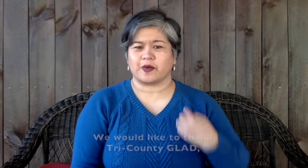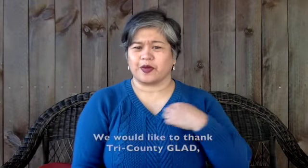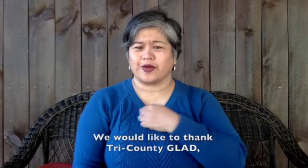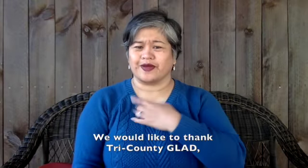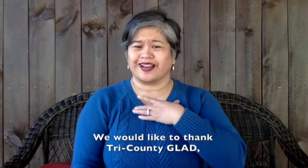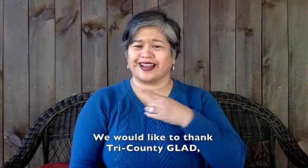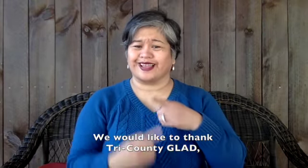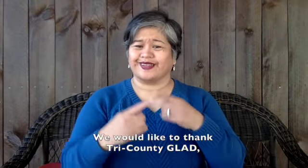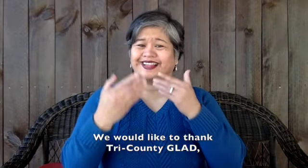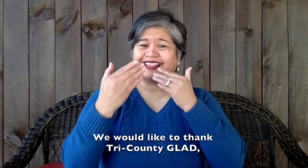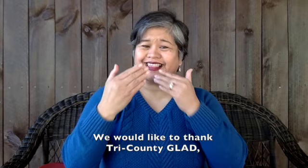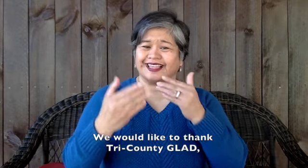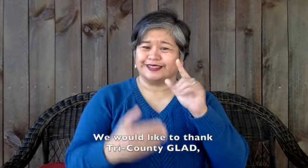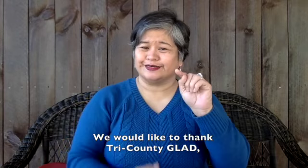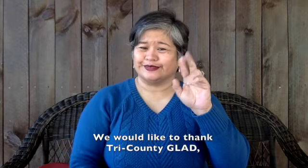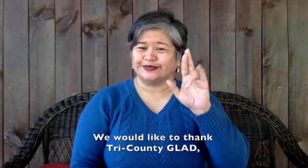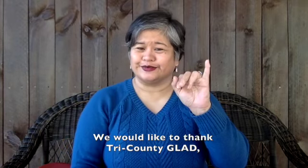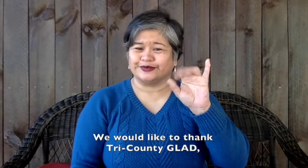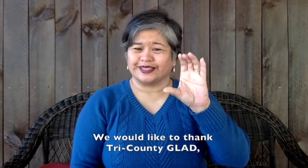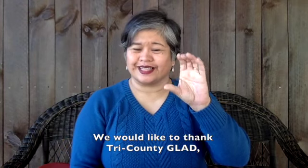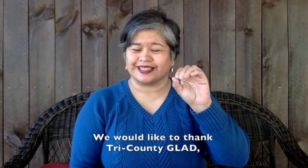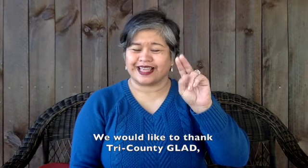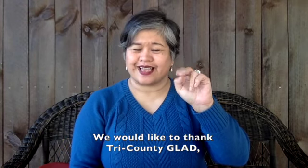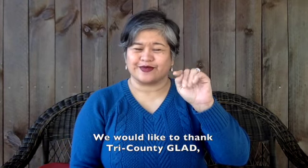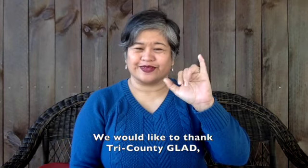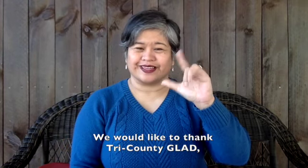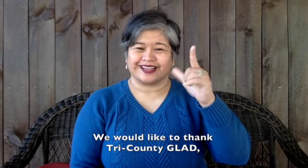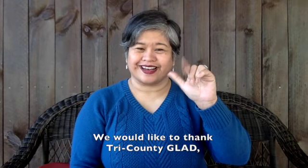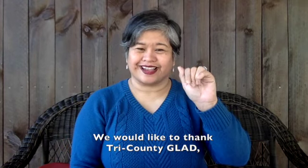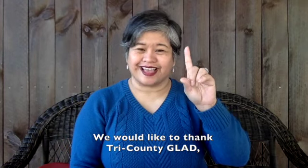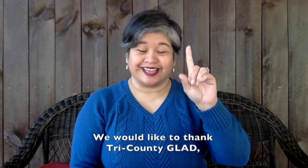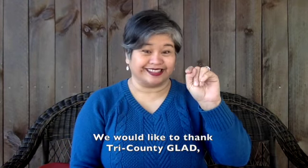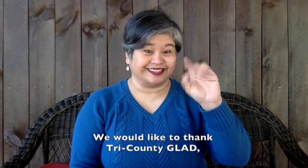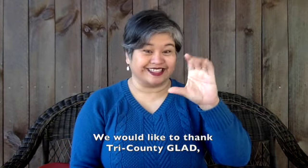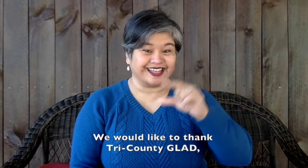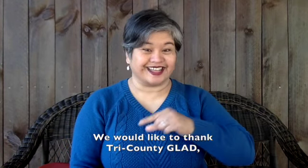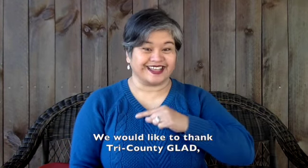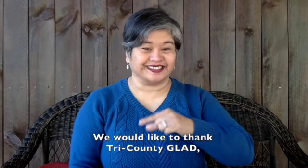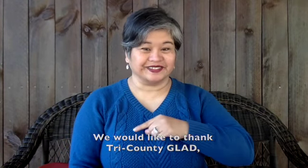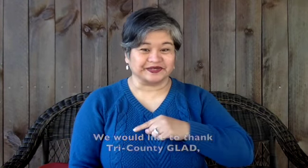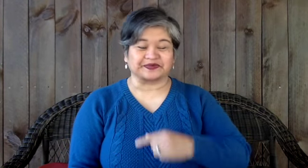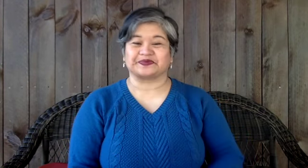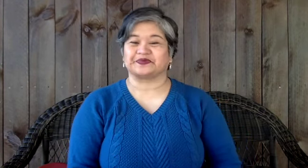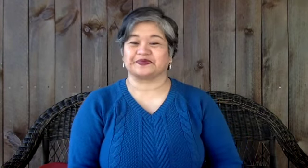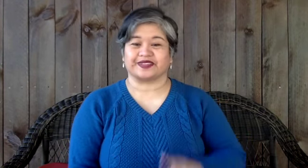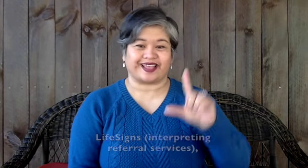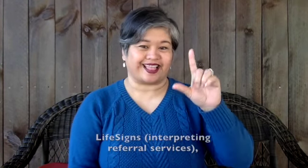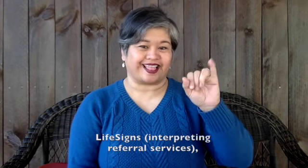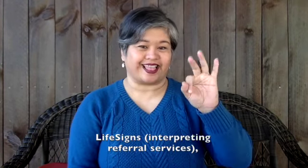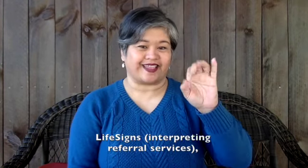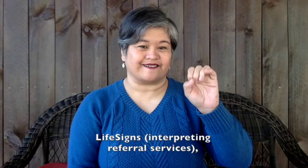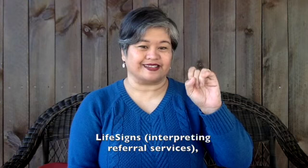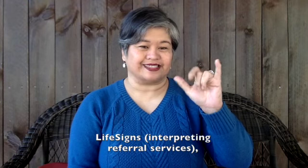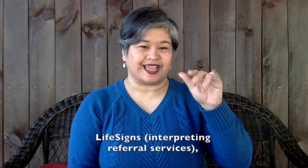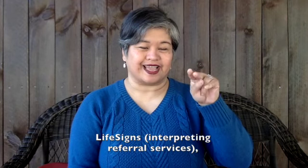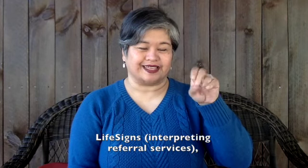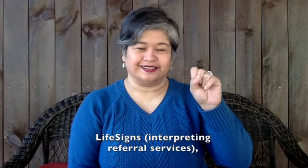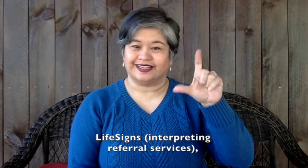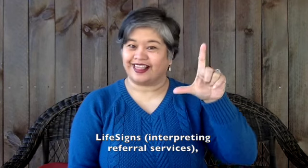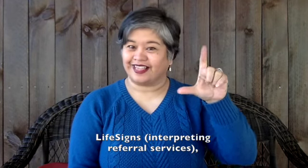We would like to thank Tri-County GLAAD, Life Signs and